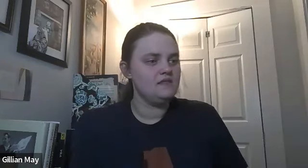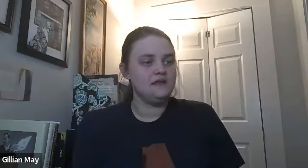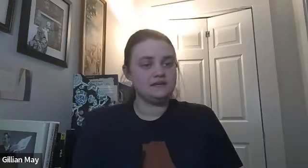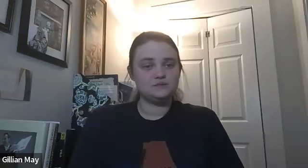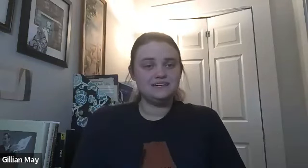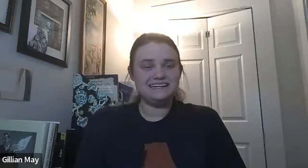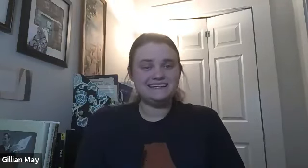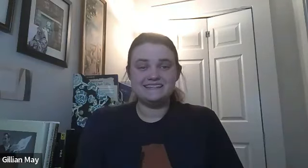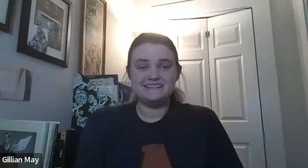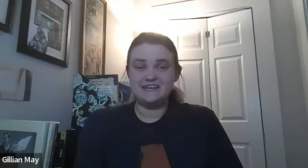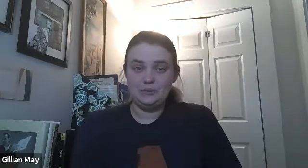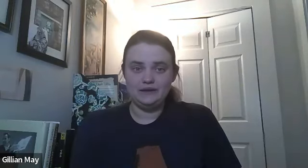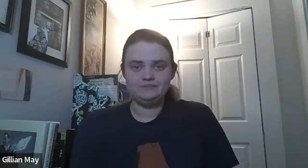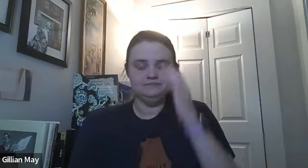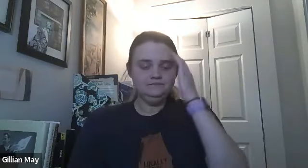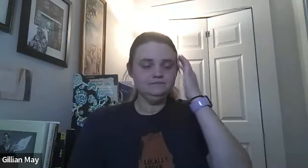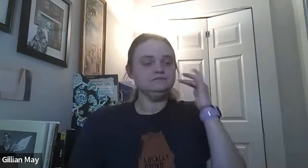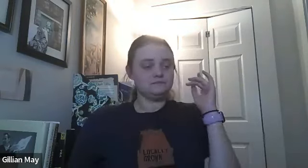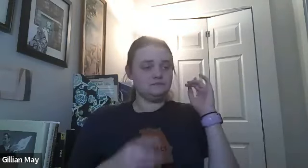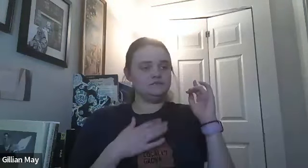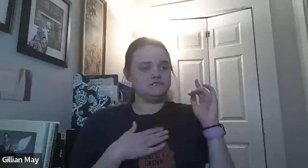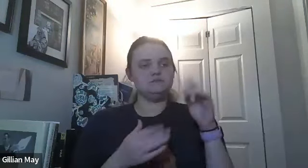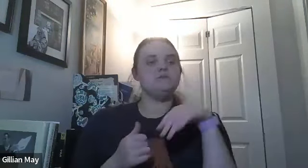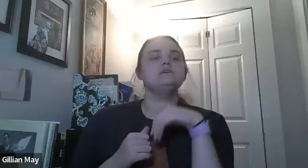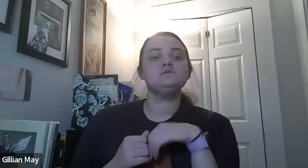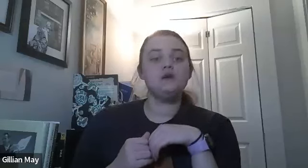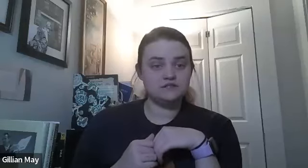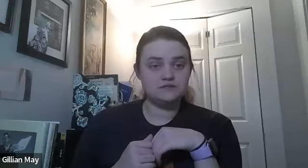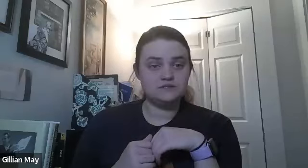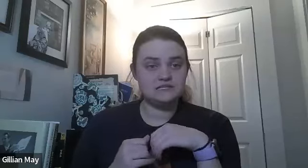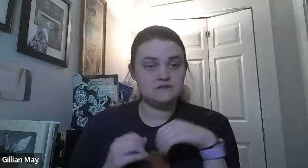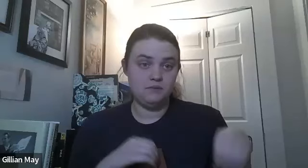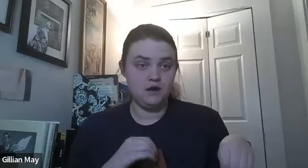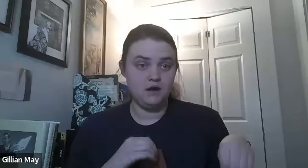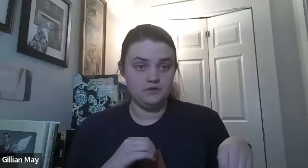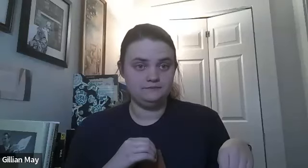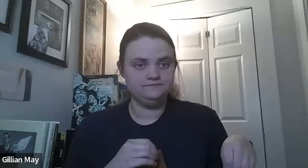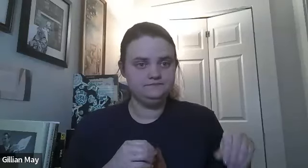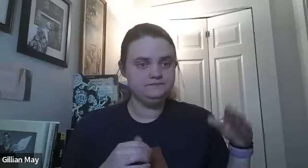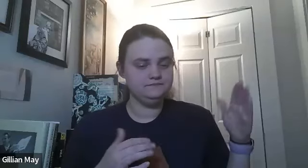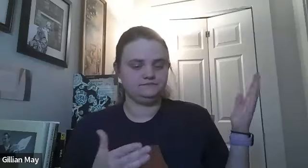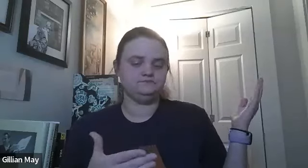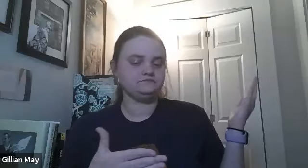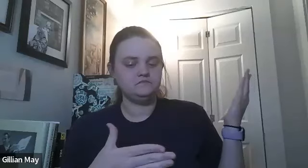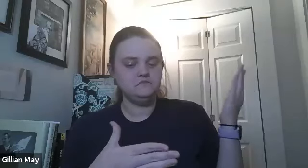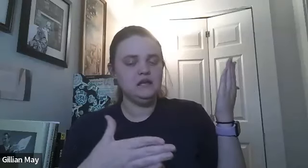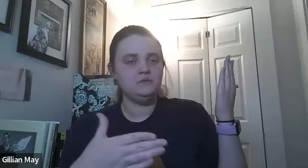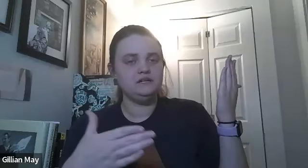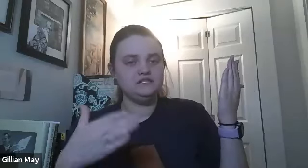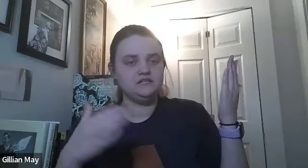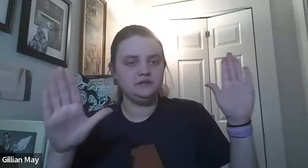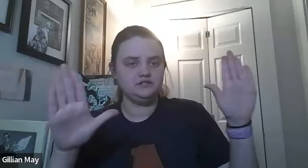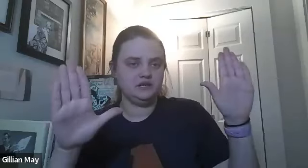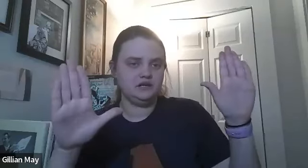The next one is annoy. Excuse me. This one also is the sign for bother. And what it is going to be is you're going to have your